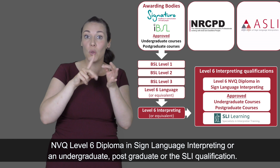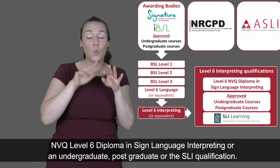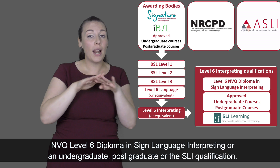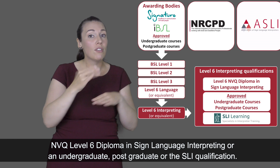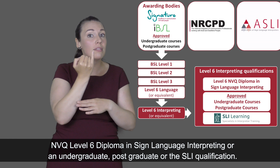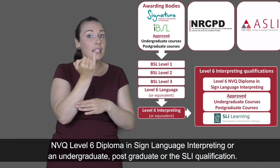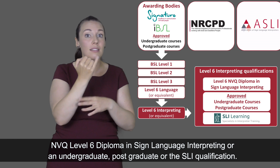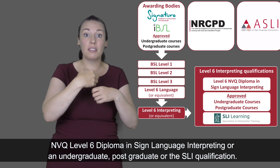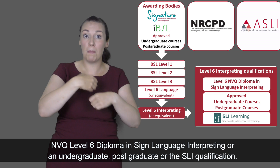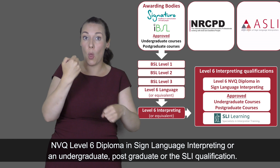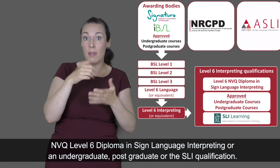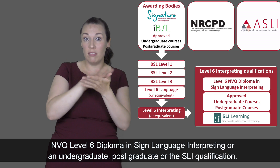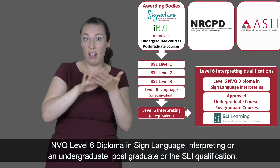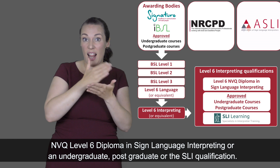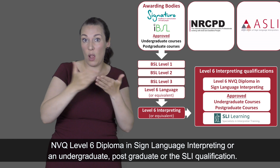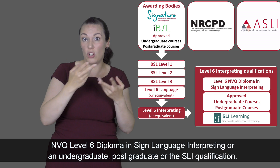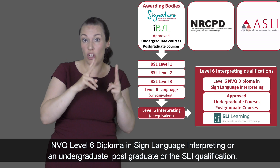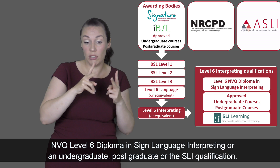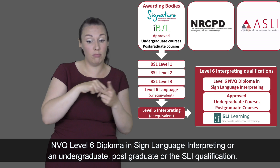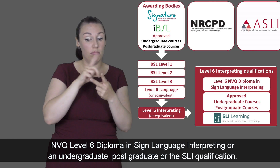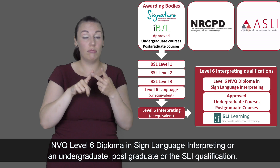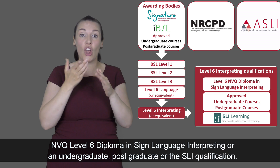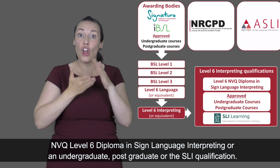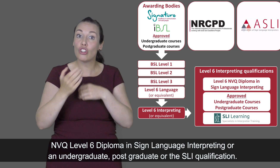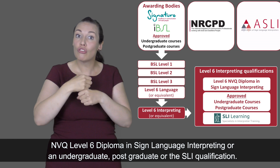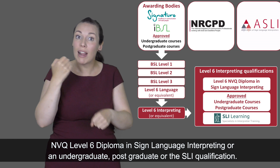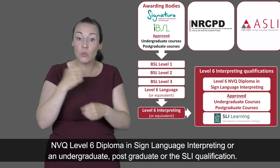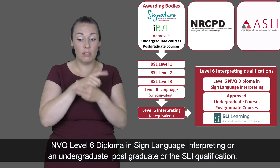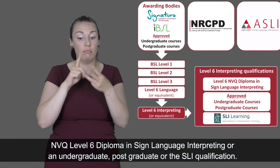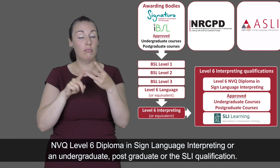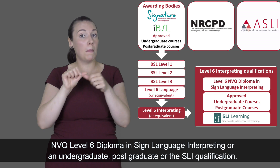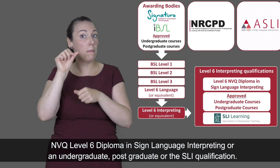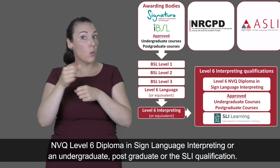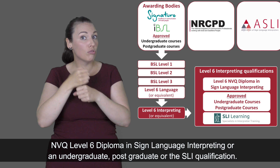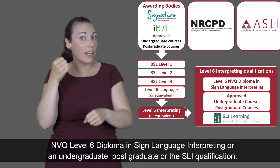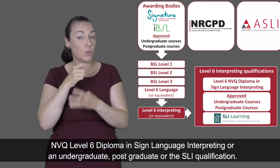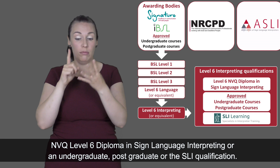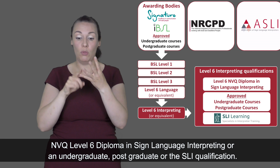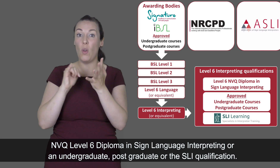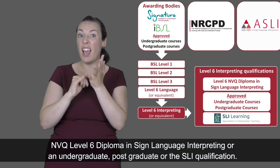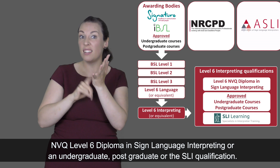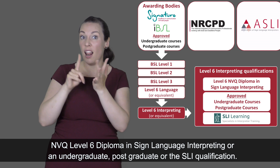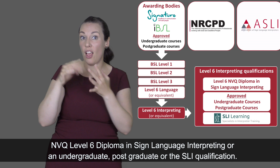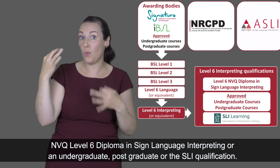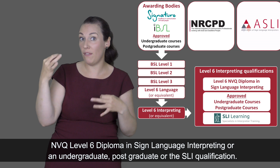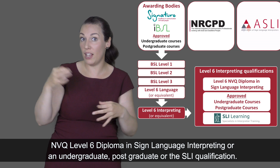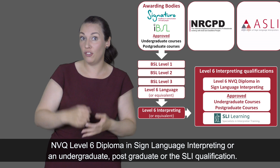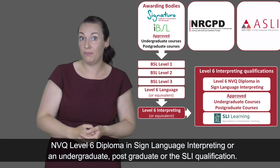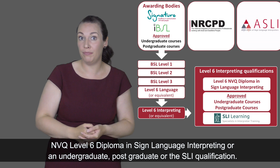qualification. MVQ Level 6 Diploma in Sign Language Interpreting, or an undergraduate, postgraduate, or